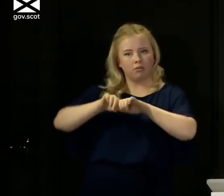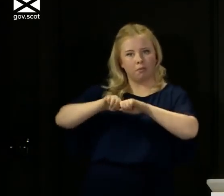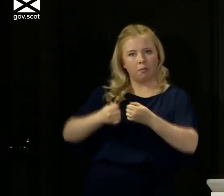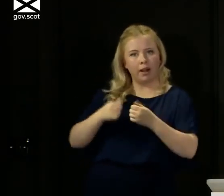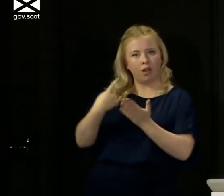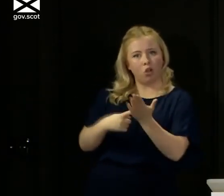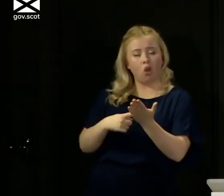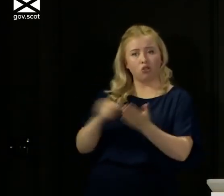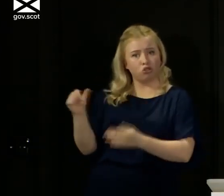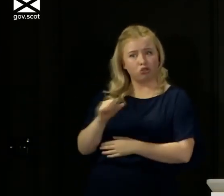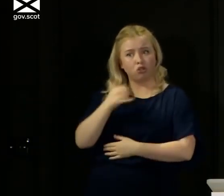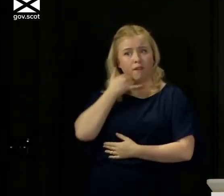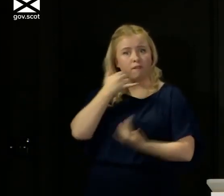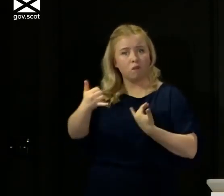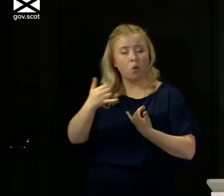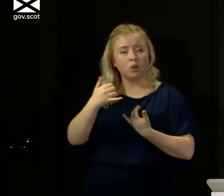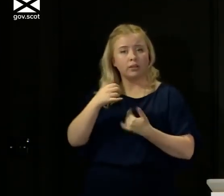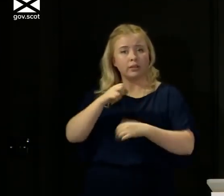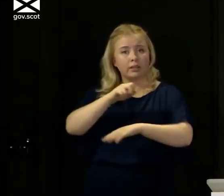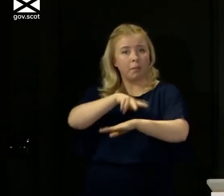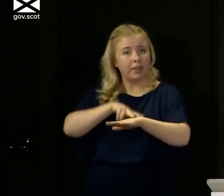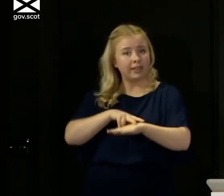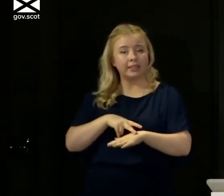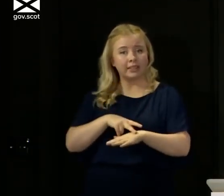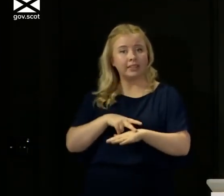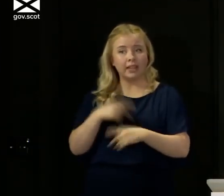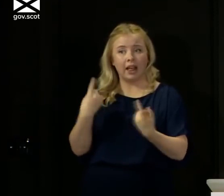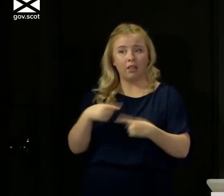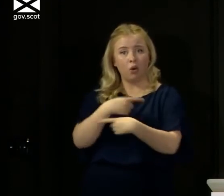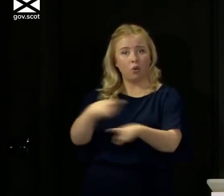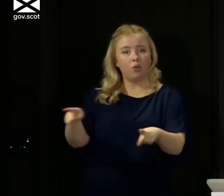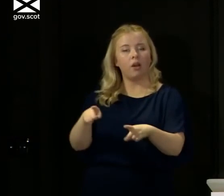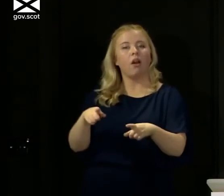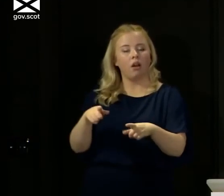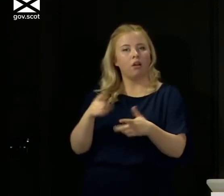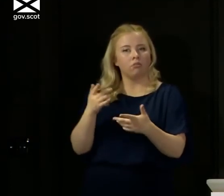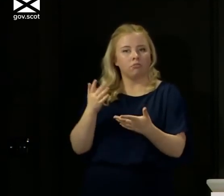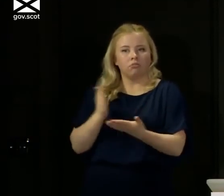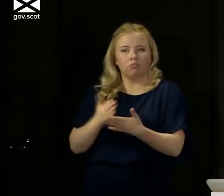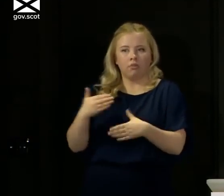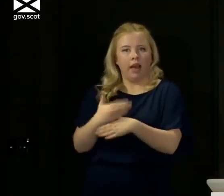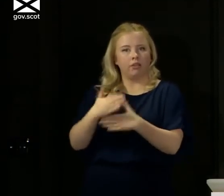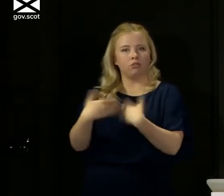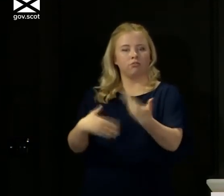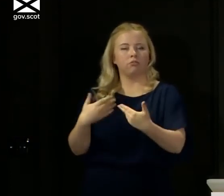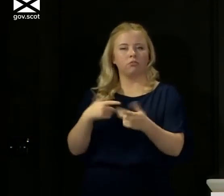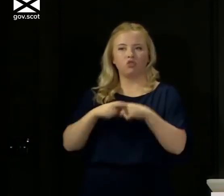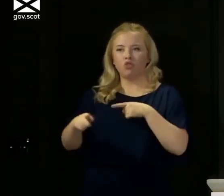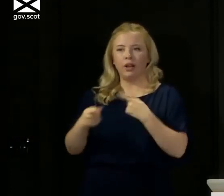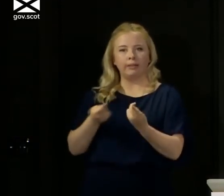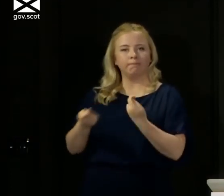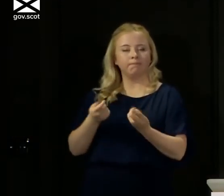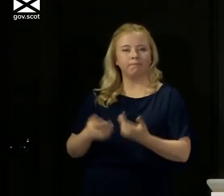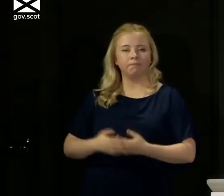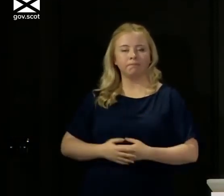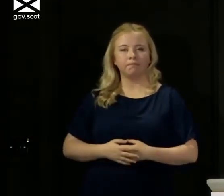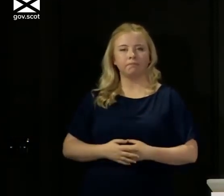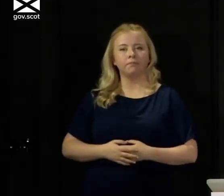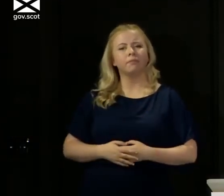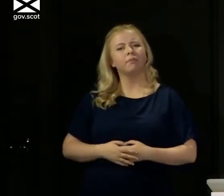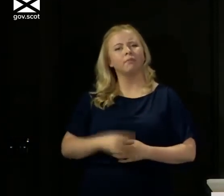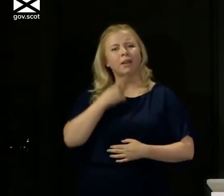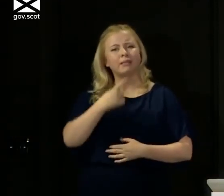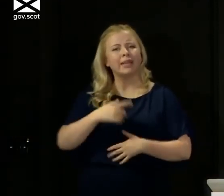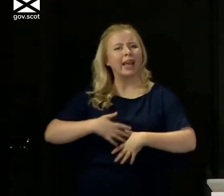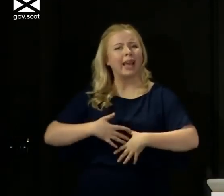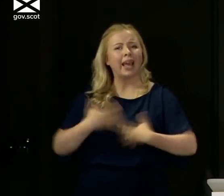phone the police and allow the police, as they have been doing, to take appropriate action to deal with that. And I would say that anybody